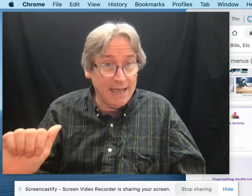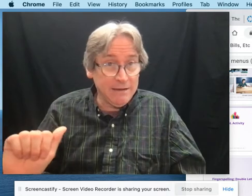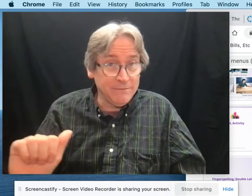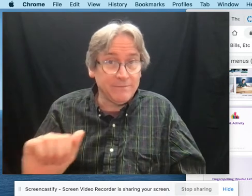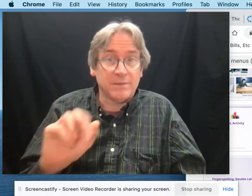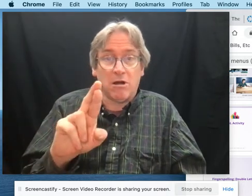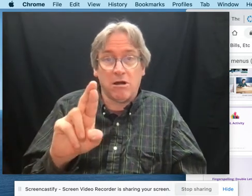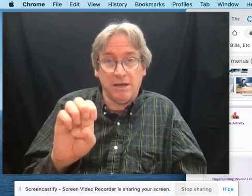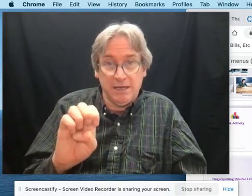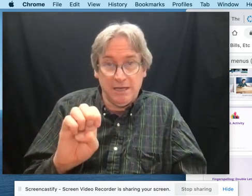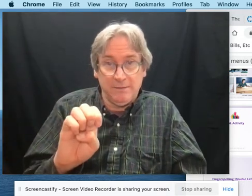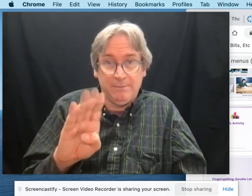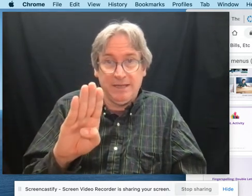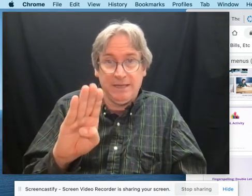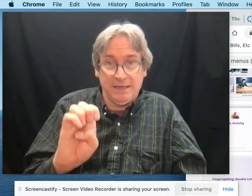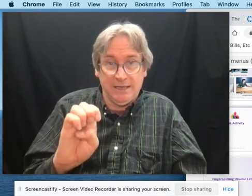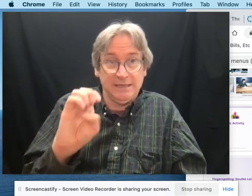R-E-B-E-C-C-A,